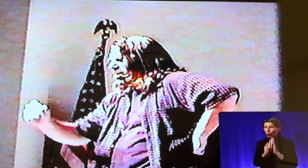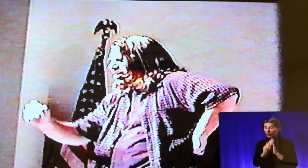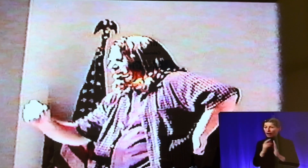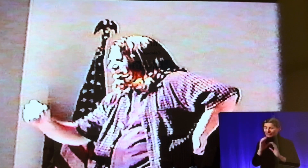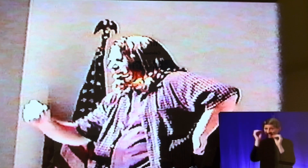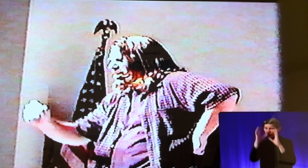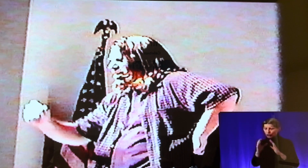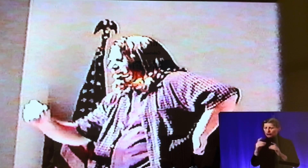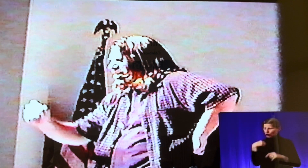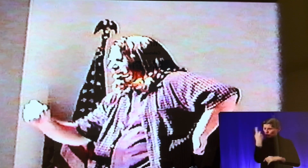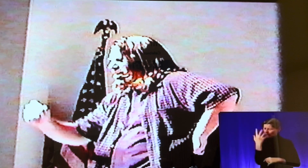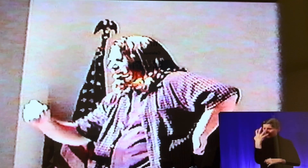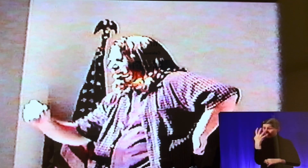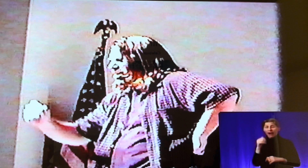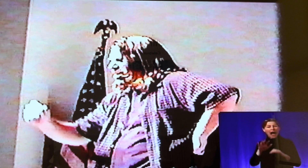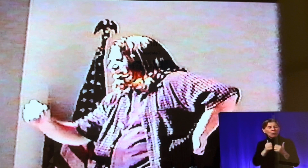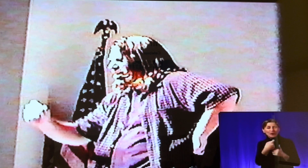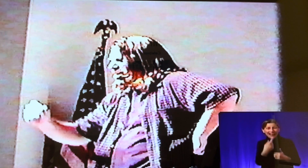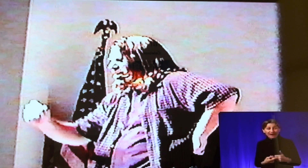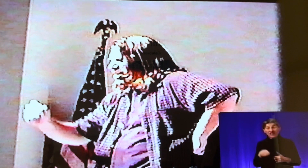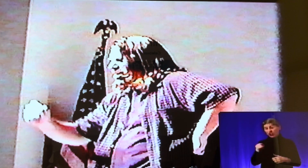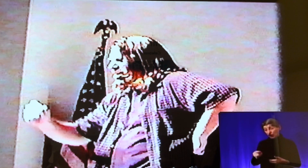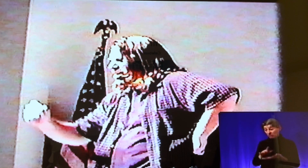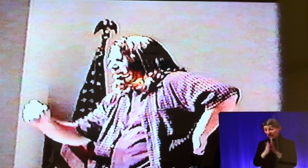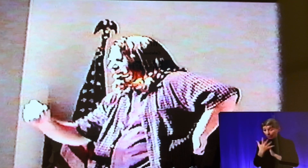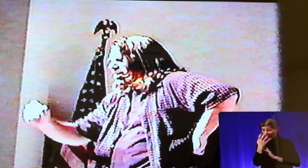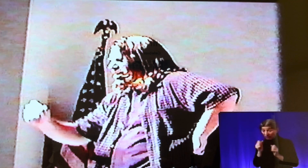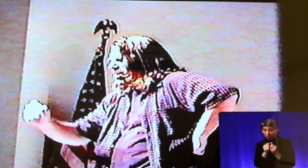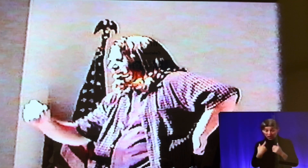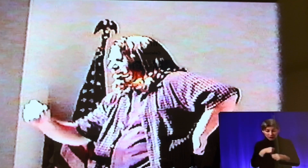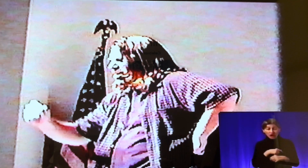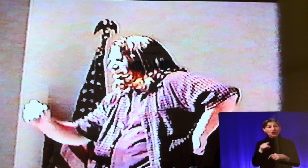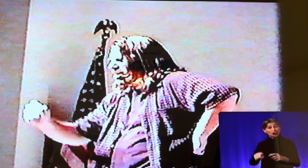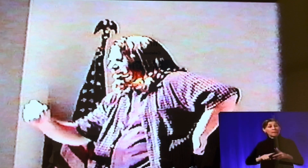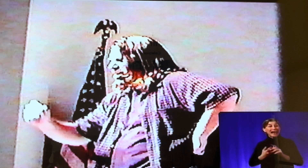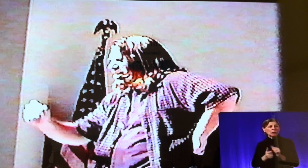How are you going to say that? She got angry at us, or she began to reprimand